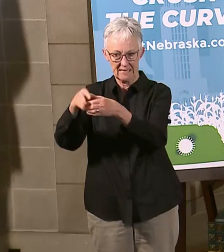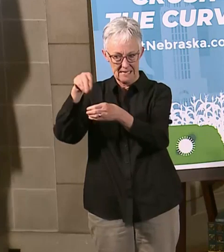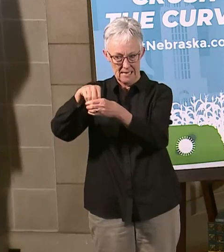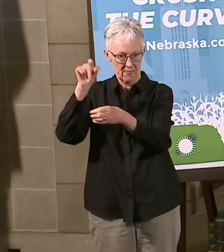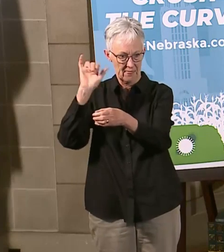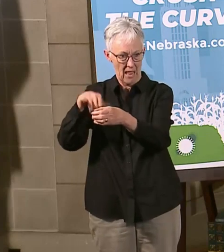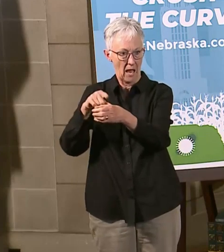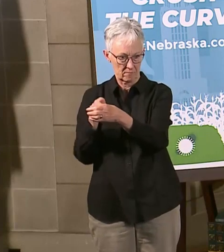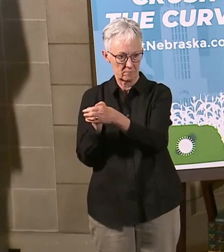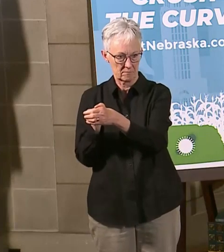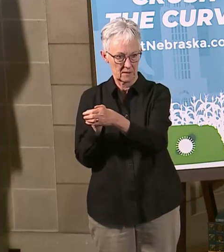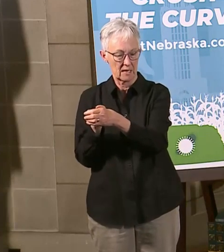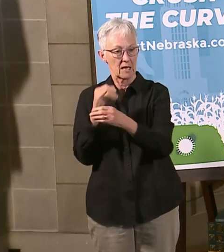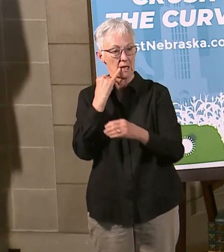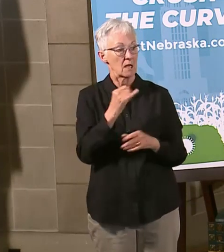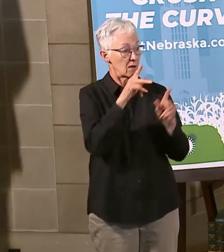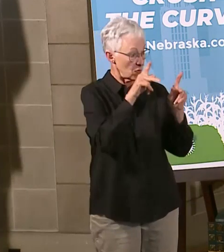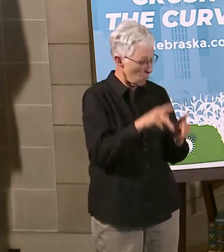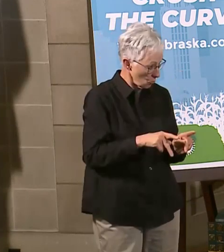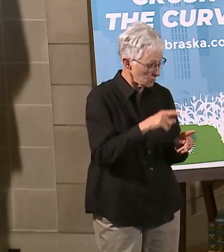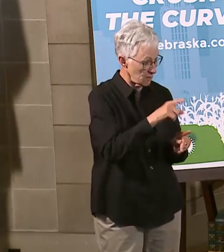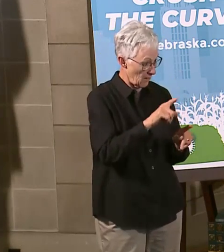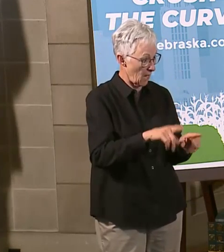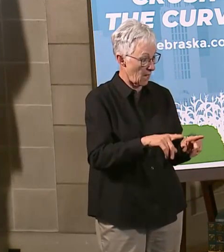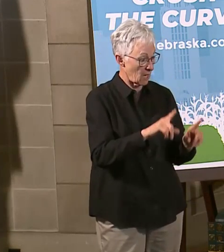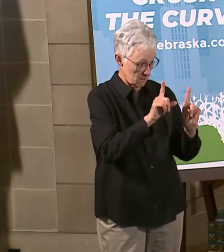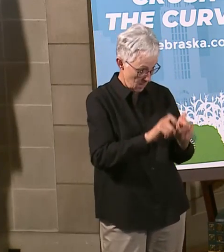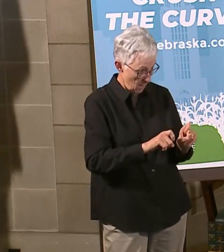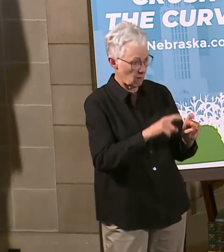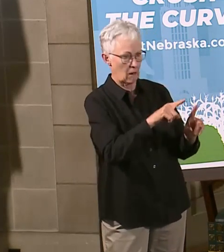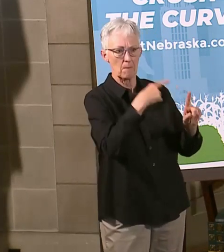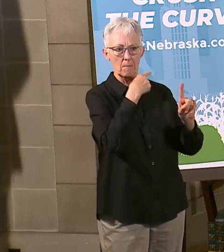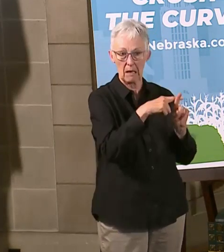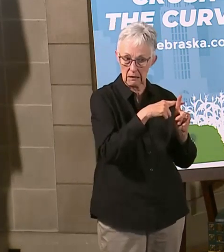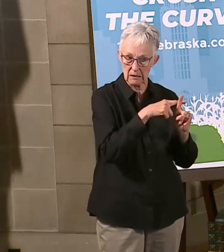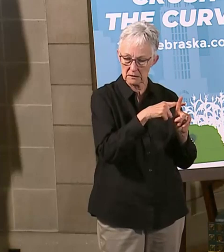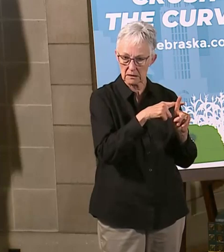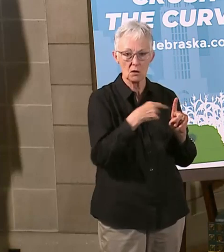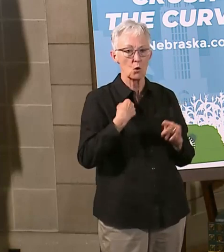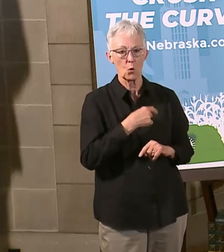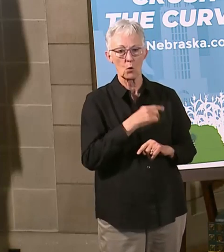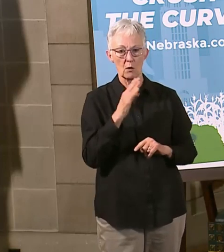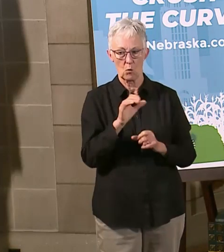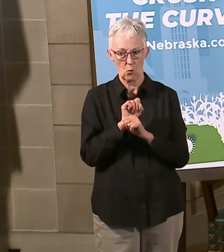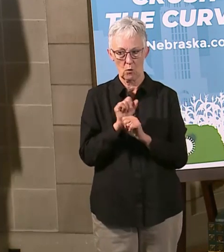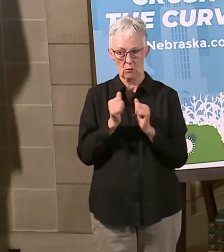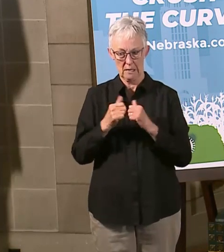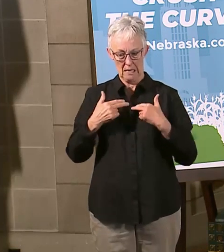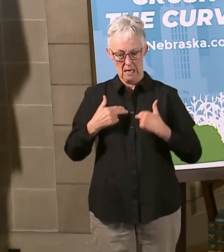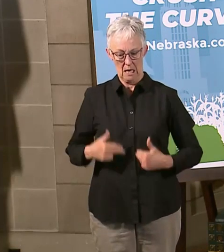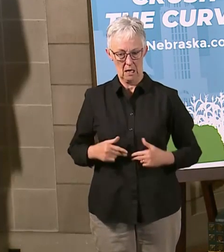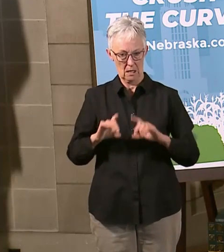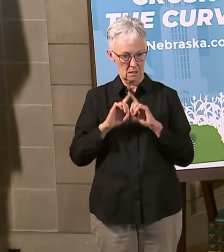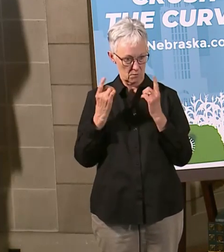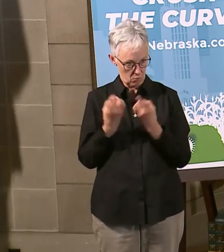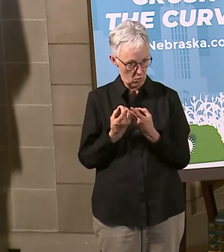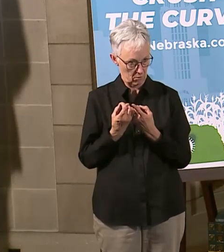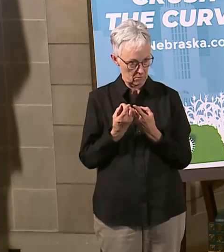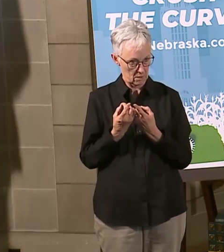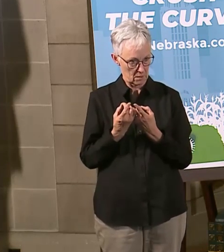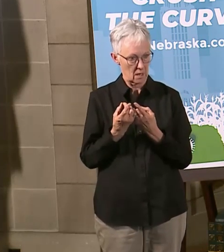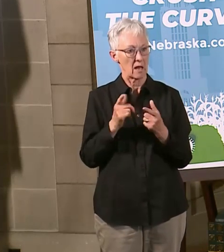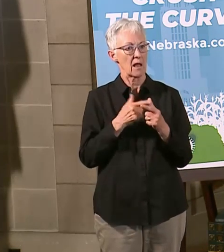we'll give the person the results back of their test. But if they test positive, we will work with the local public health department to begin the contact tracing. And so the information will get entered into our